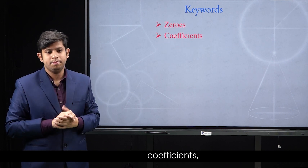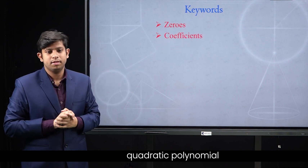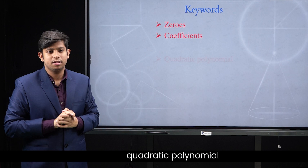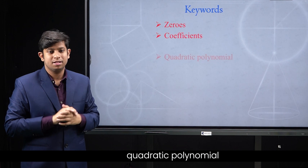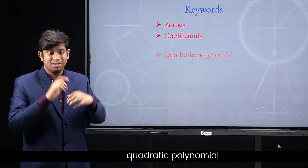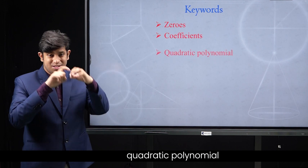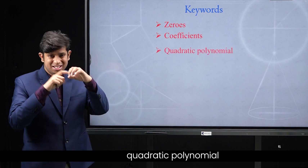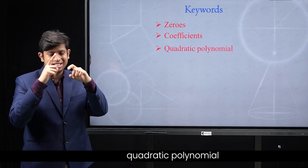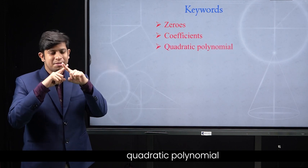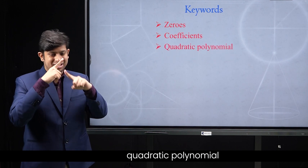quadratic polynomial,